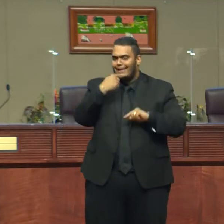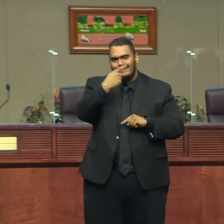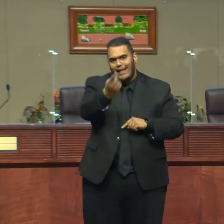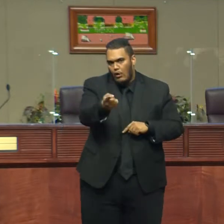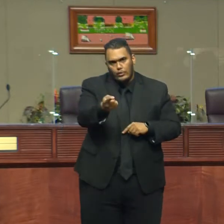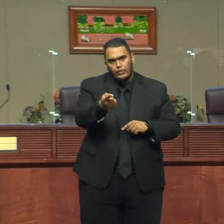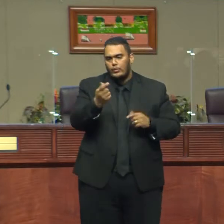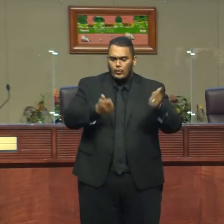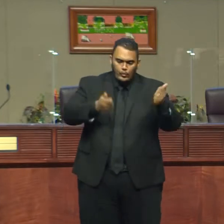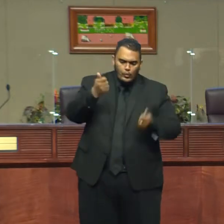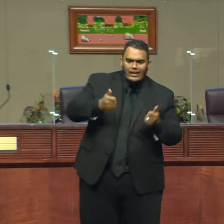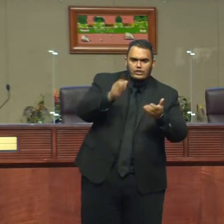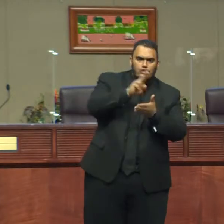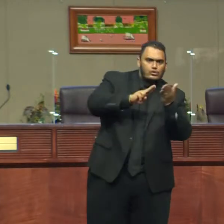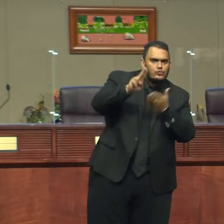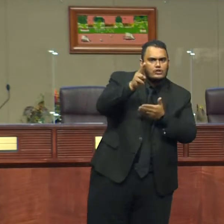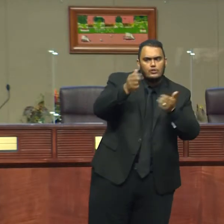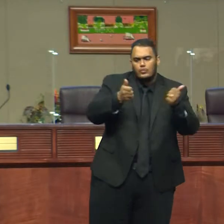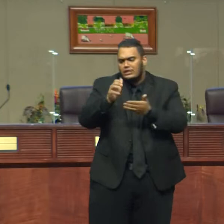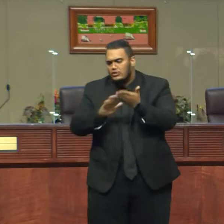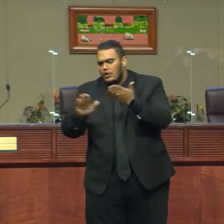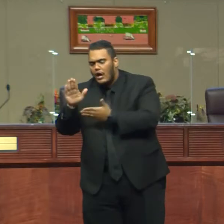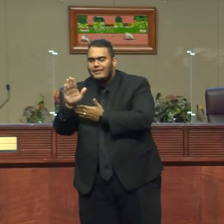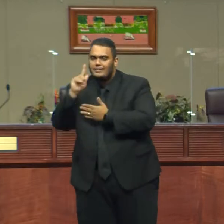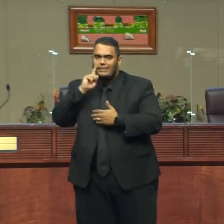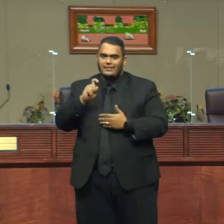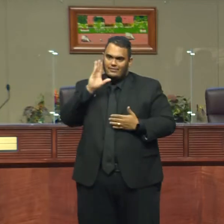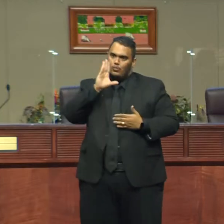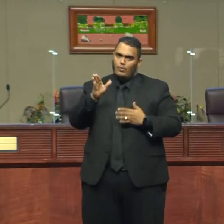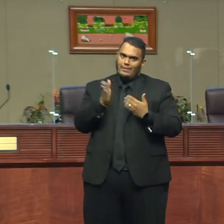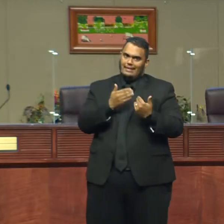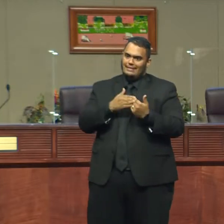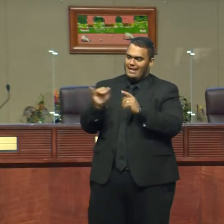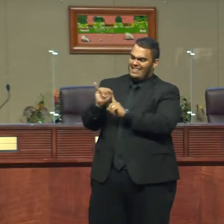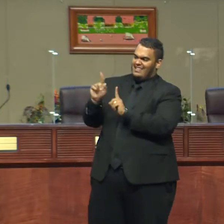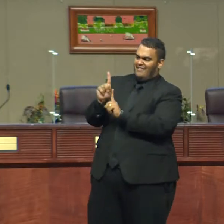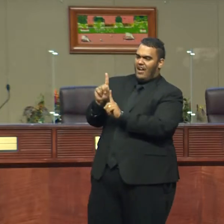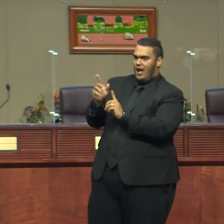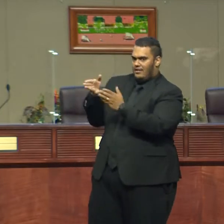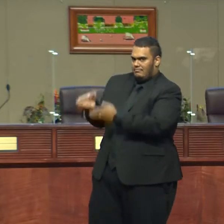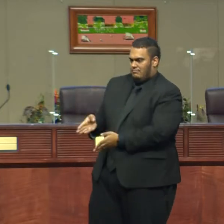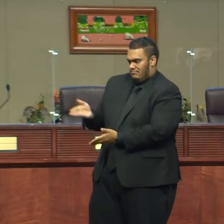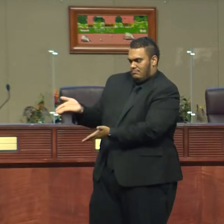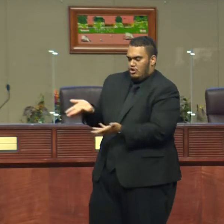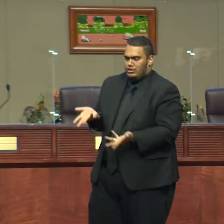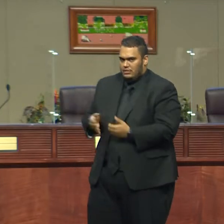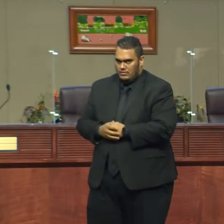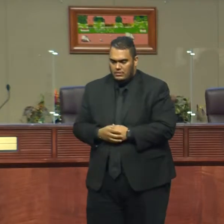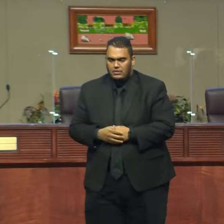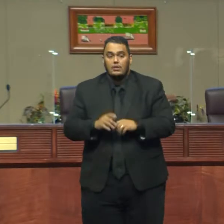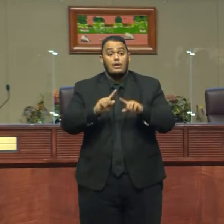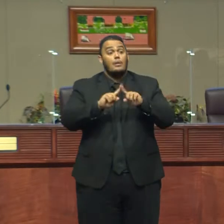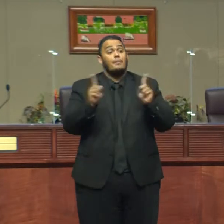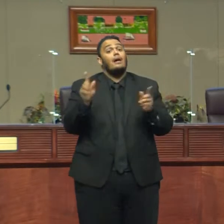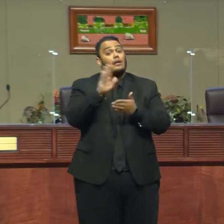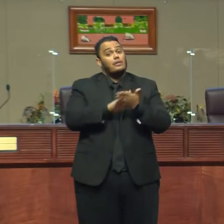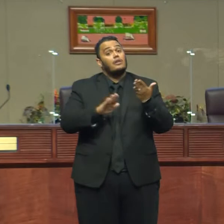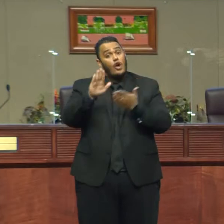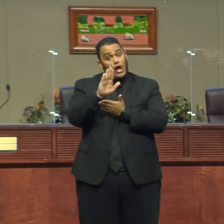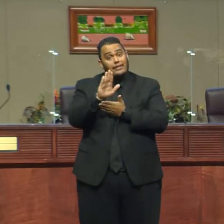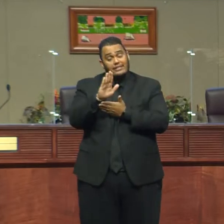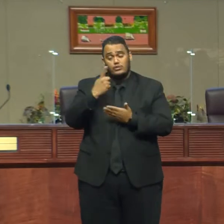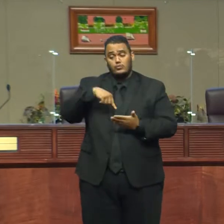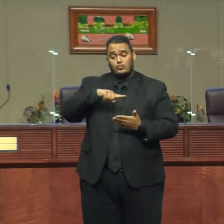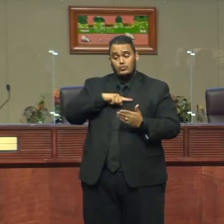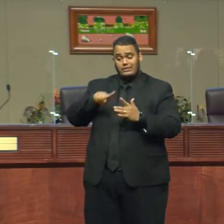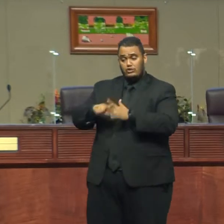And I don't know any extra precautions that the college has taken. We are in the initial stages of talking to them.